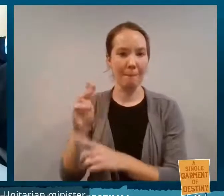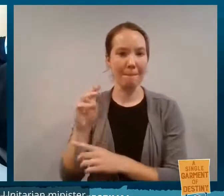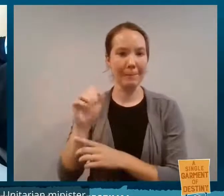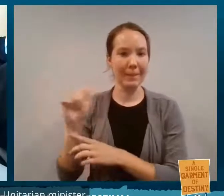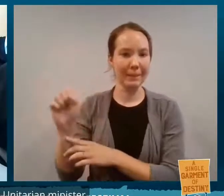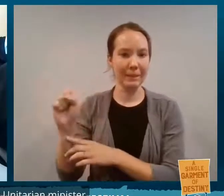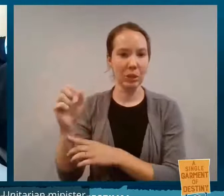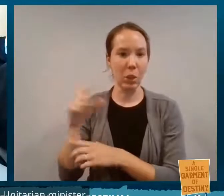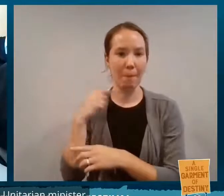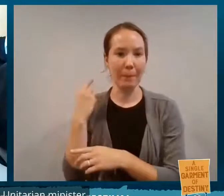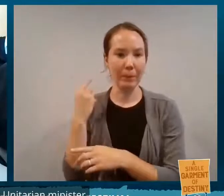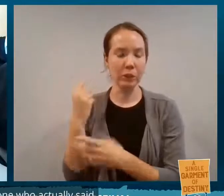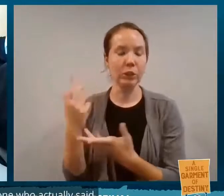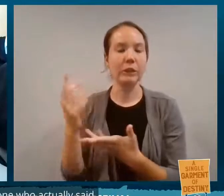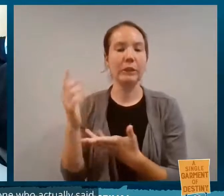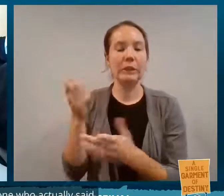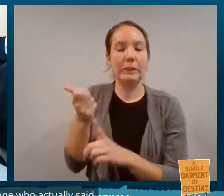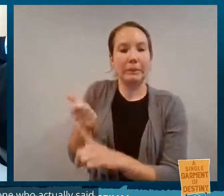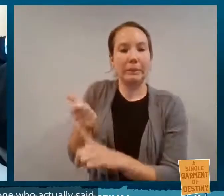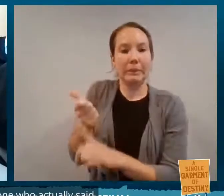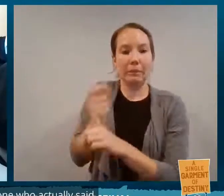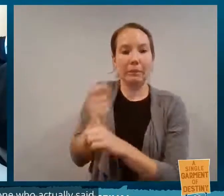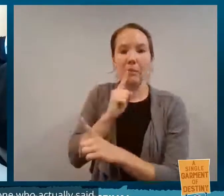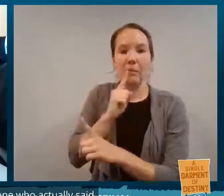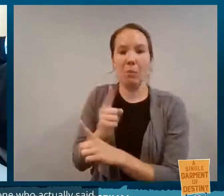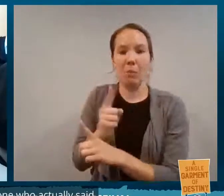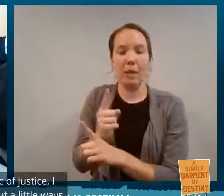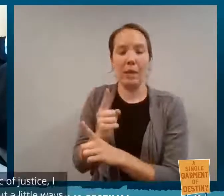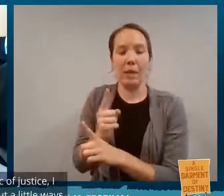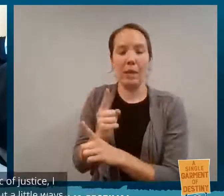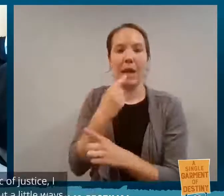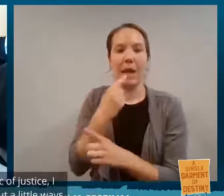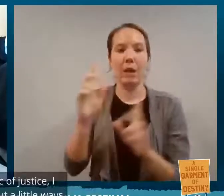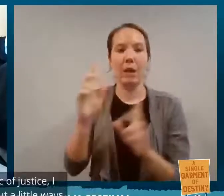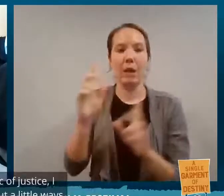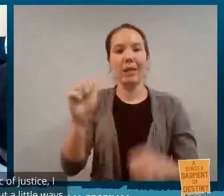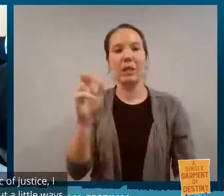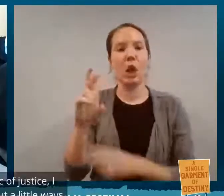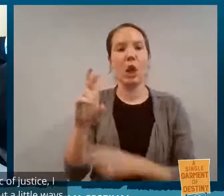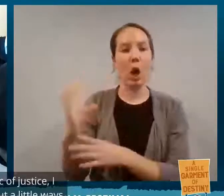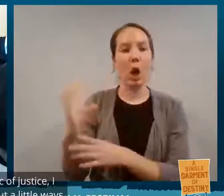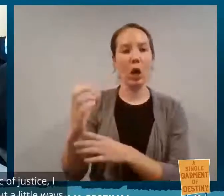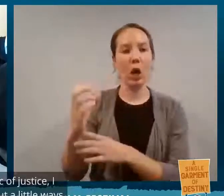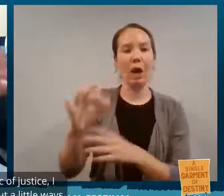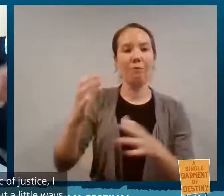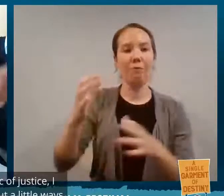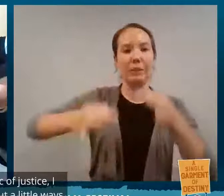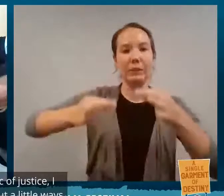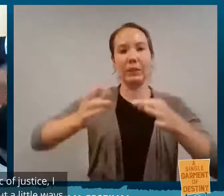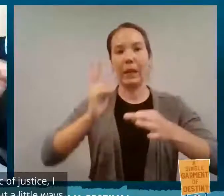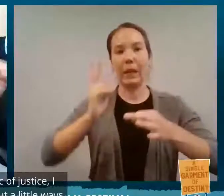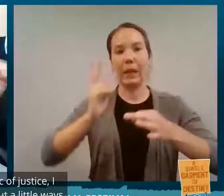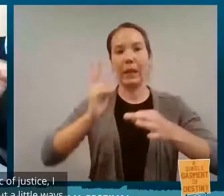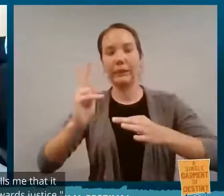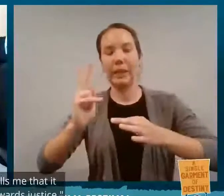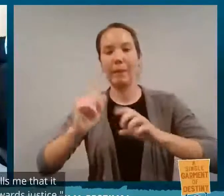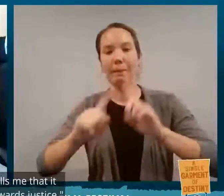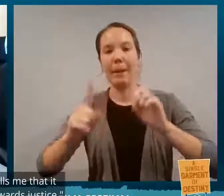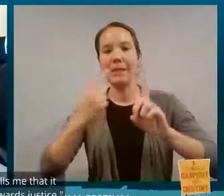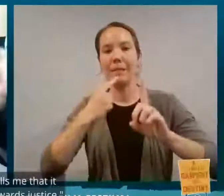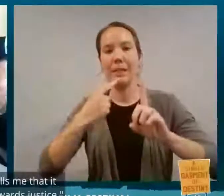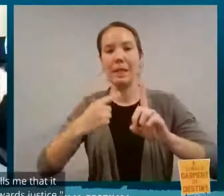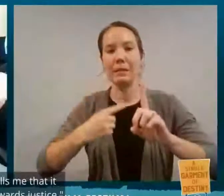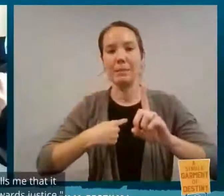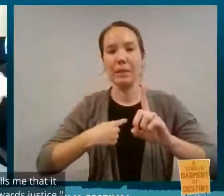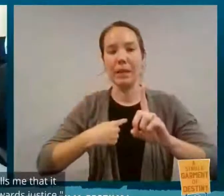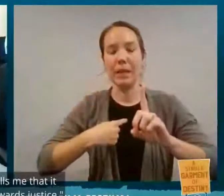Massachusetts Unitarian minister. And he was the one who actually said, the arc of justice, I can see but little ways, but it tells me